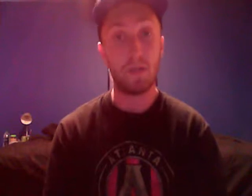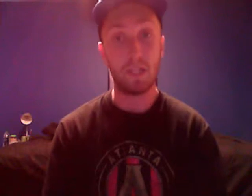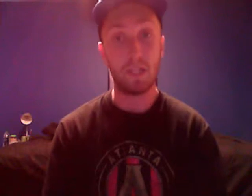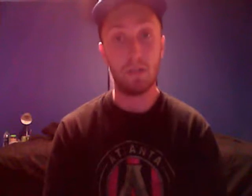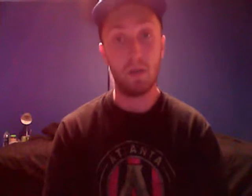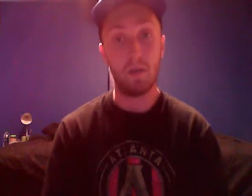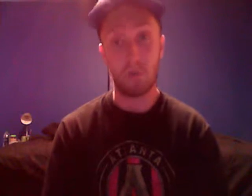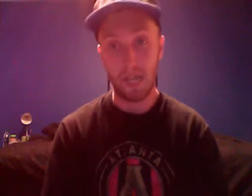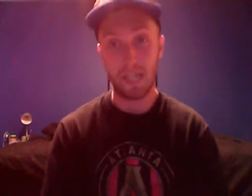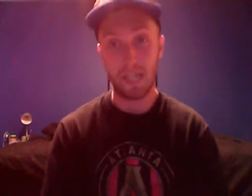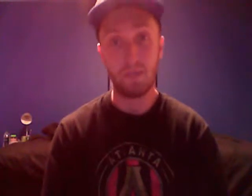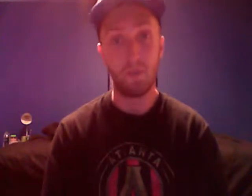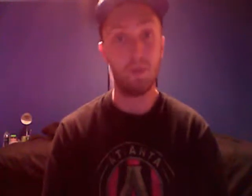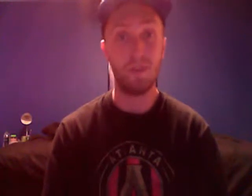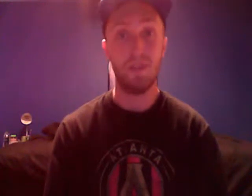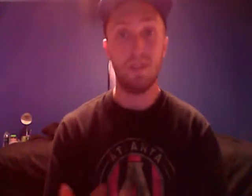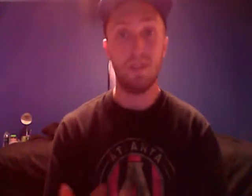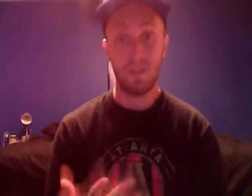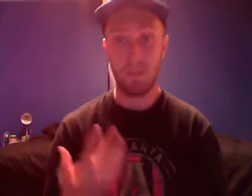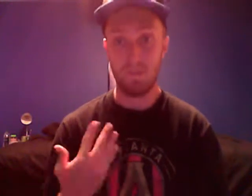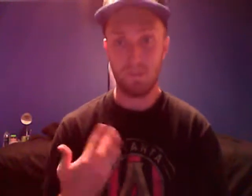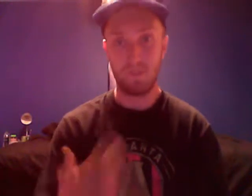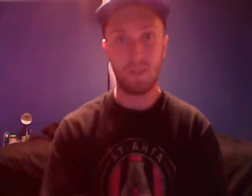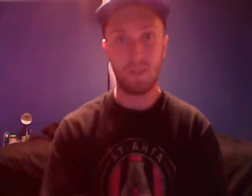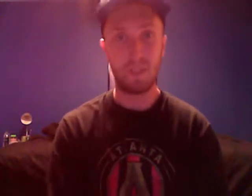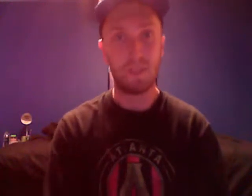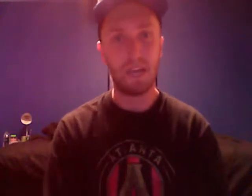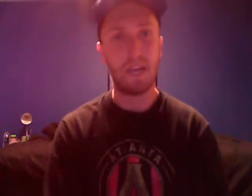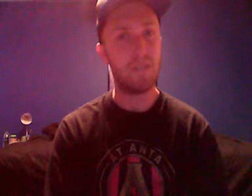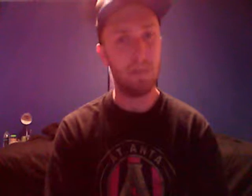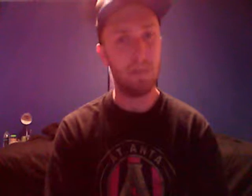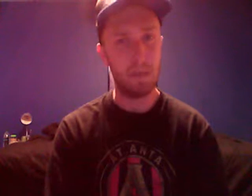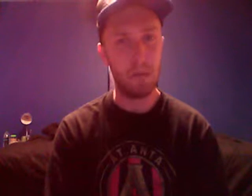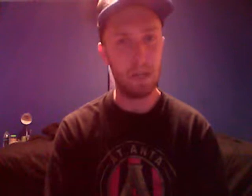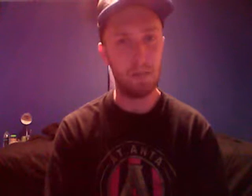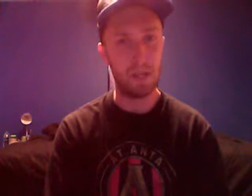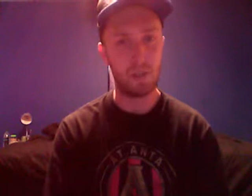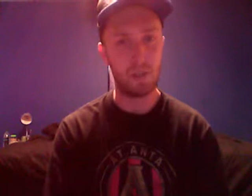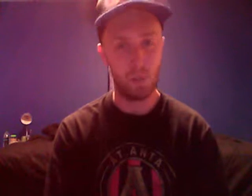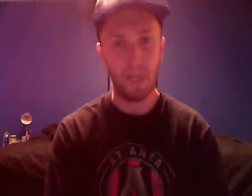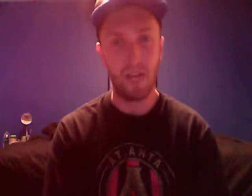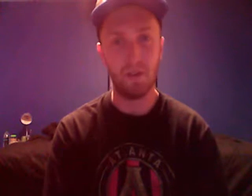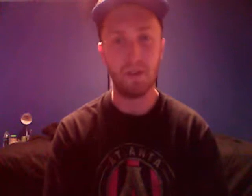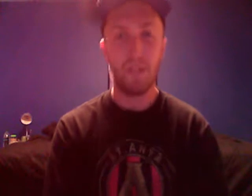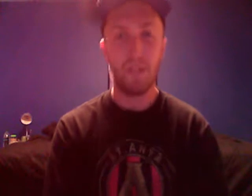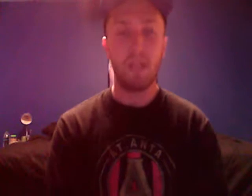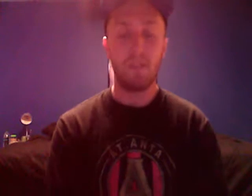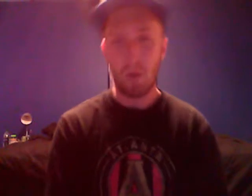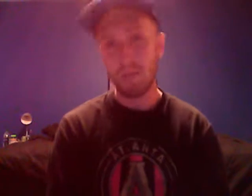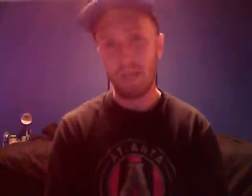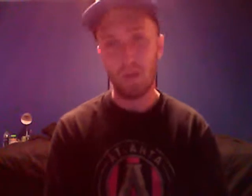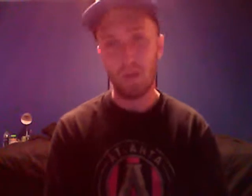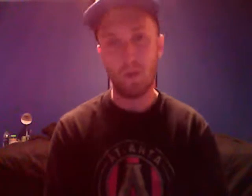mind getting him on for height, for just kind of having that big body in the box to win headers. The problem with that, though,